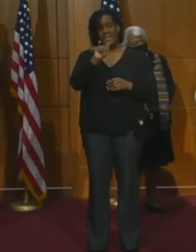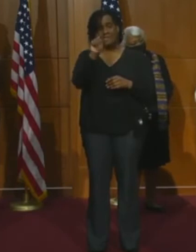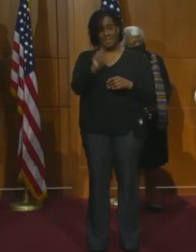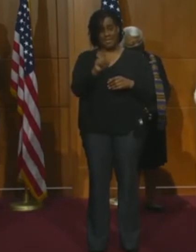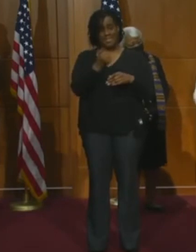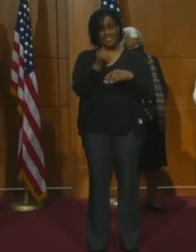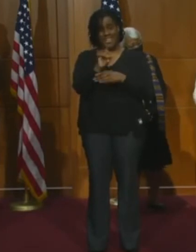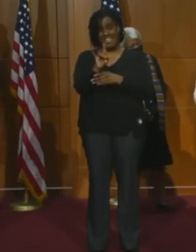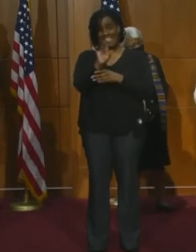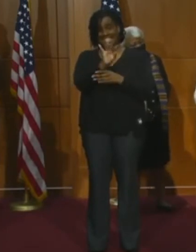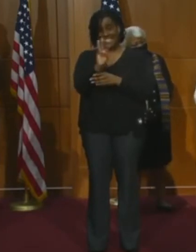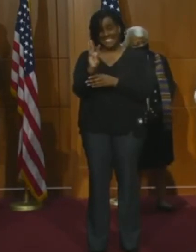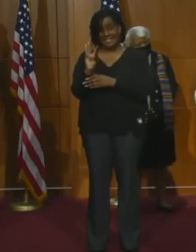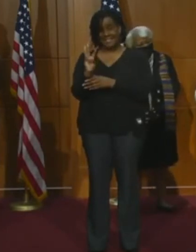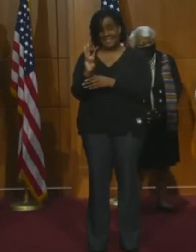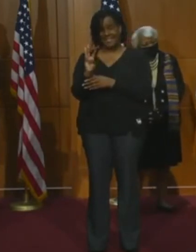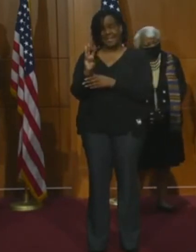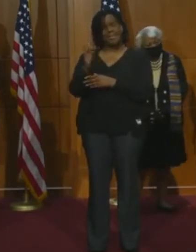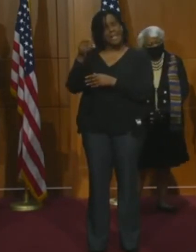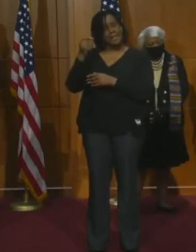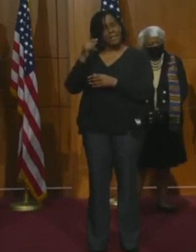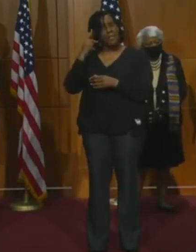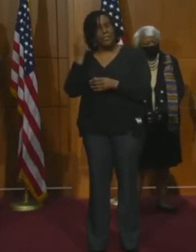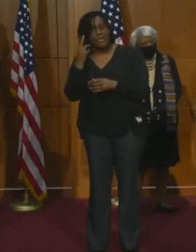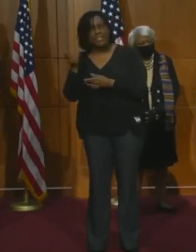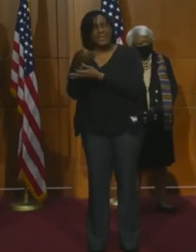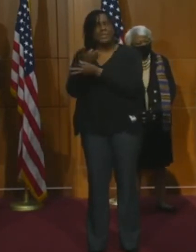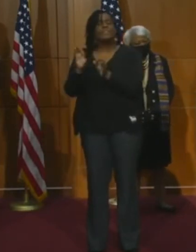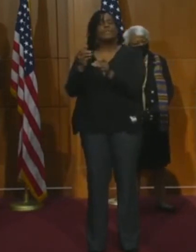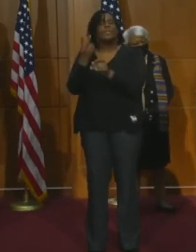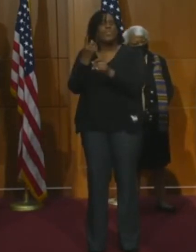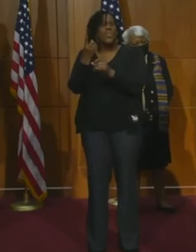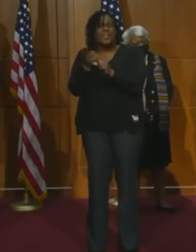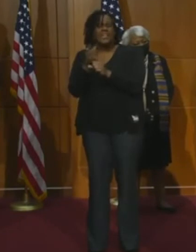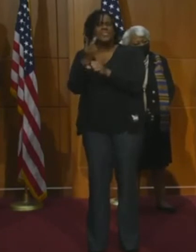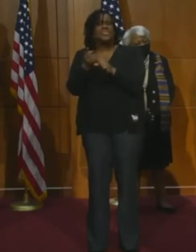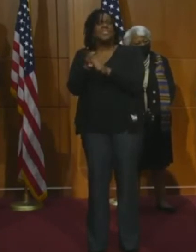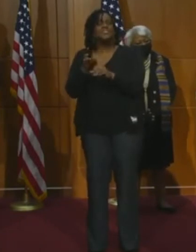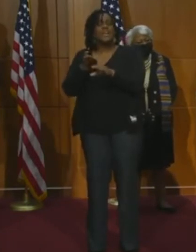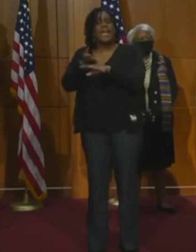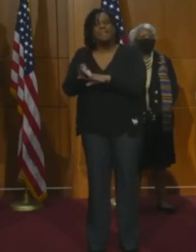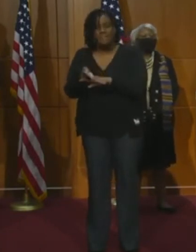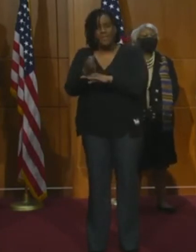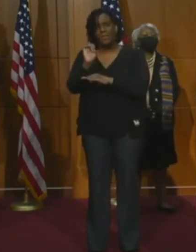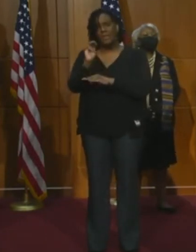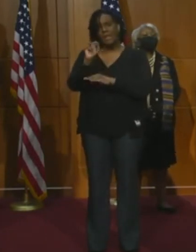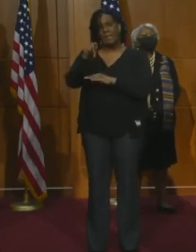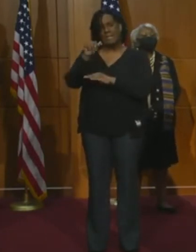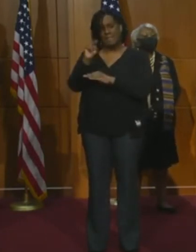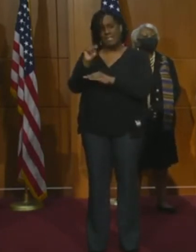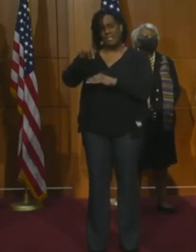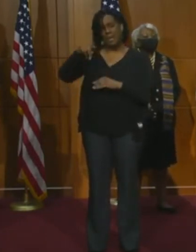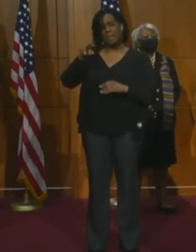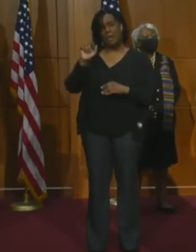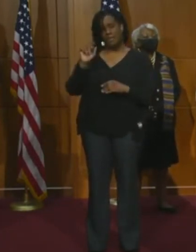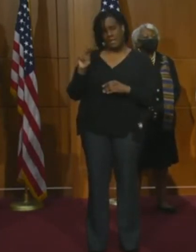who learned that they were free a year, 2 years after the Emancipation Proclamation. Why is it so